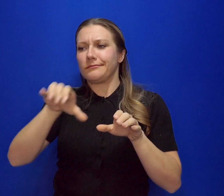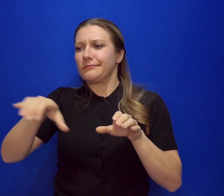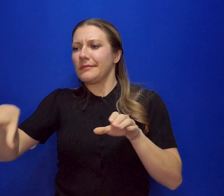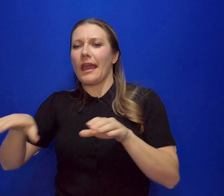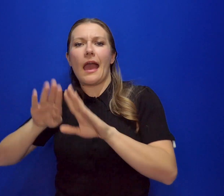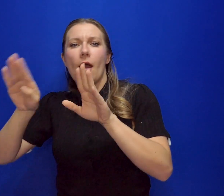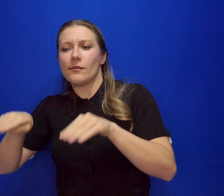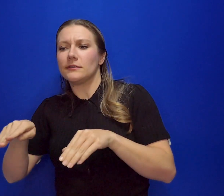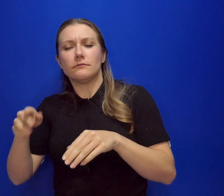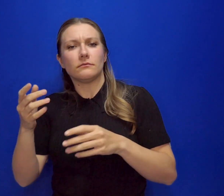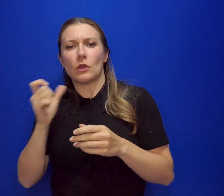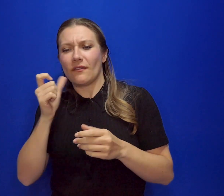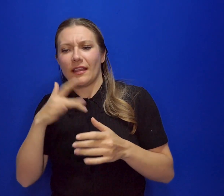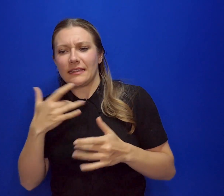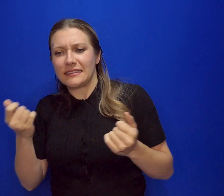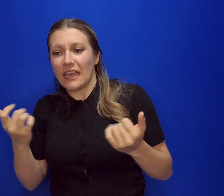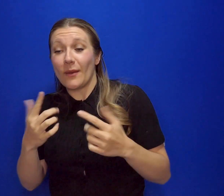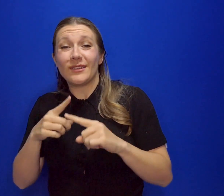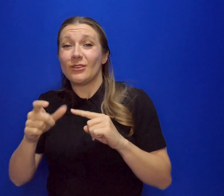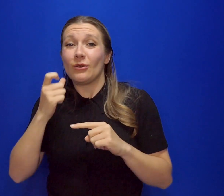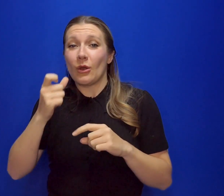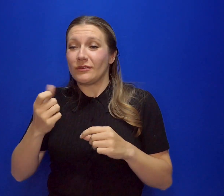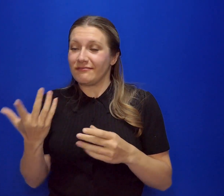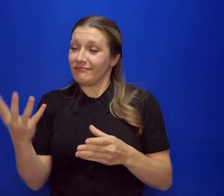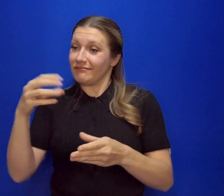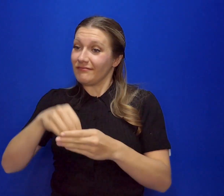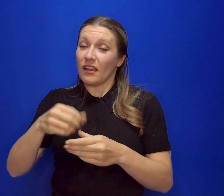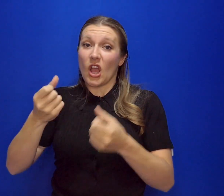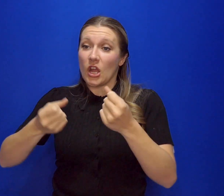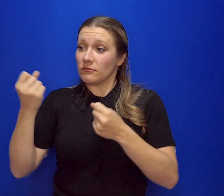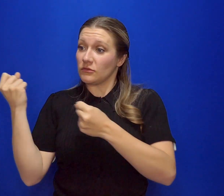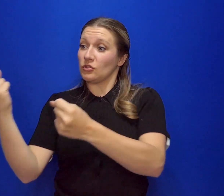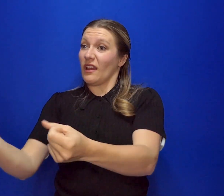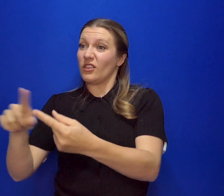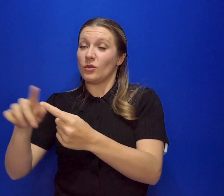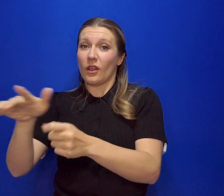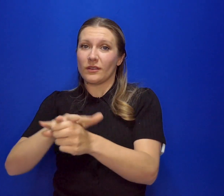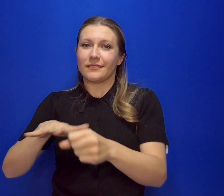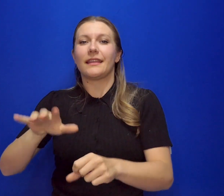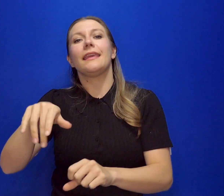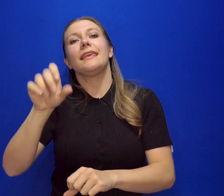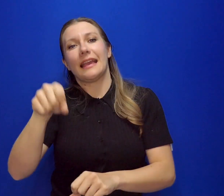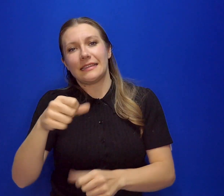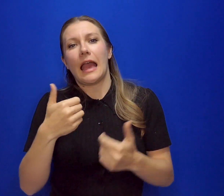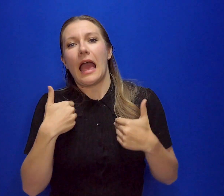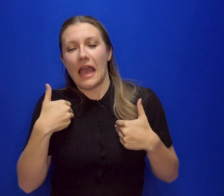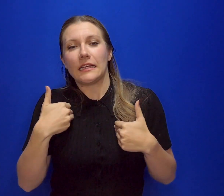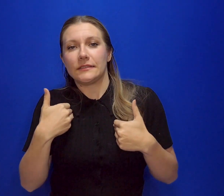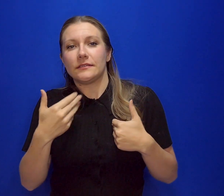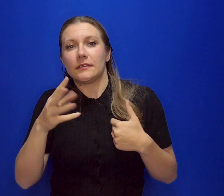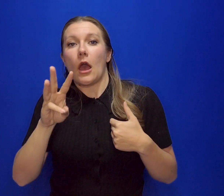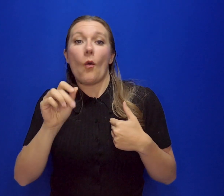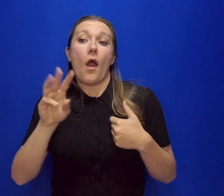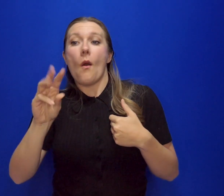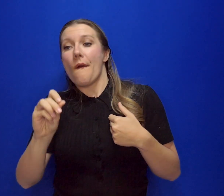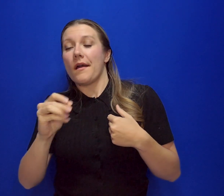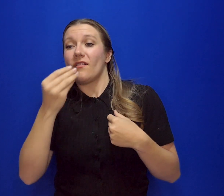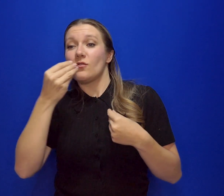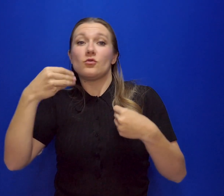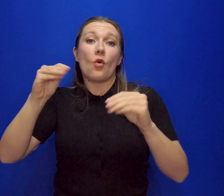cars and driving to locations where, like, yes, there's a Wawa on every corner. I mean, you know, or some sort of a